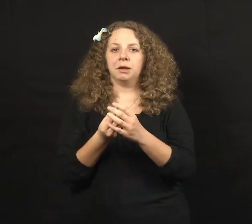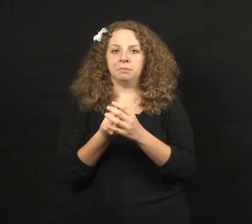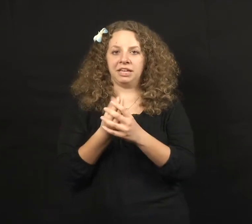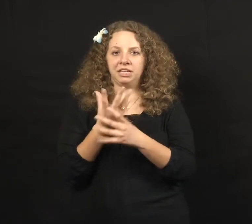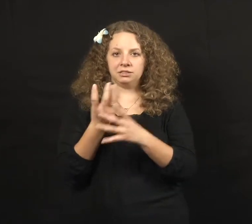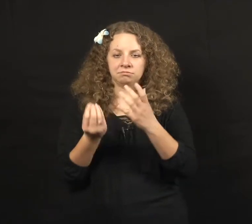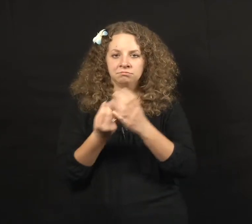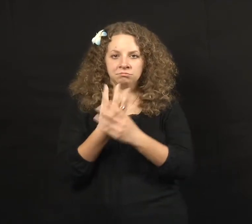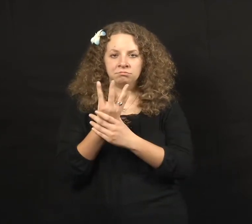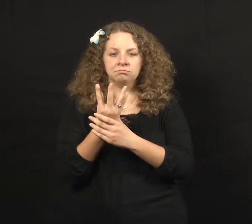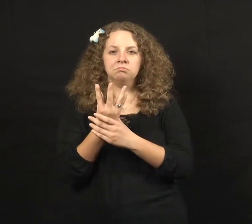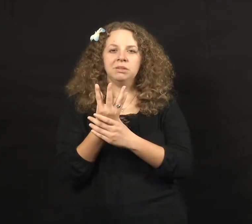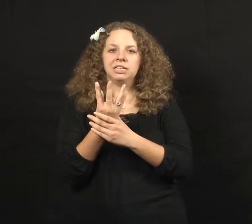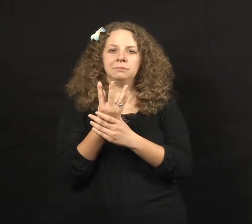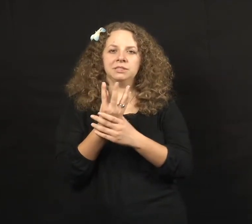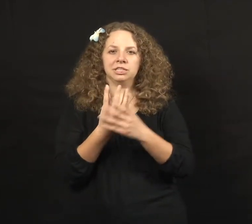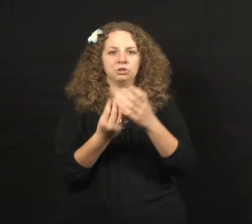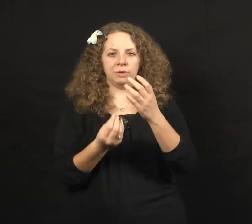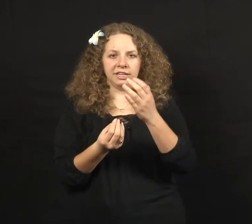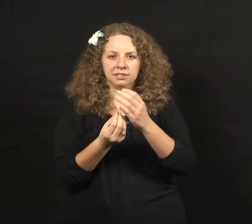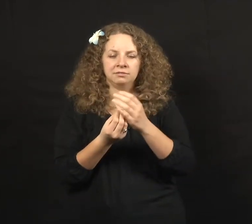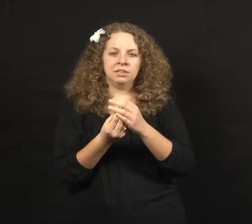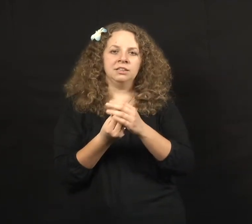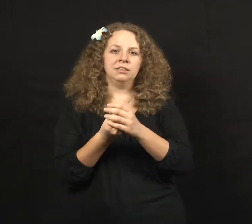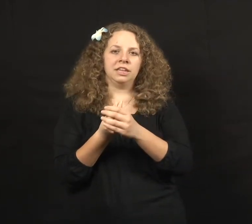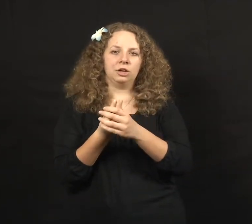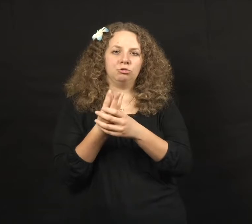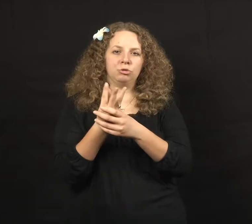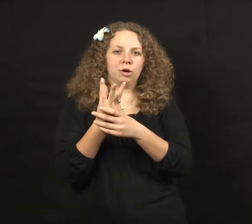A plant. Many times that's twice. Like